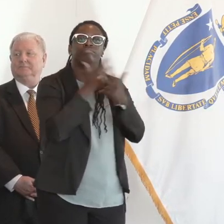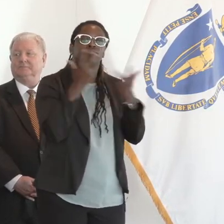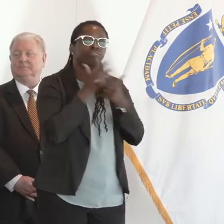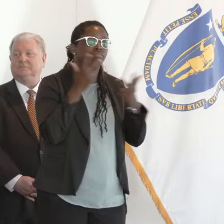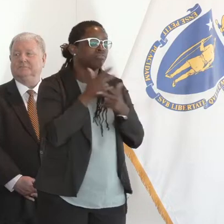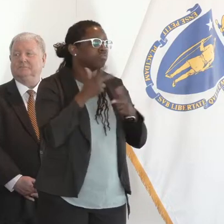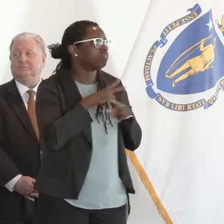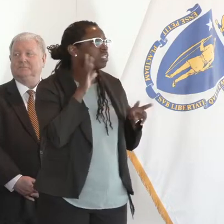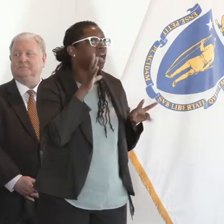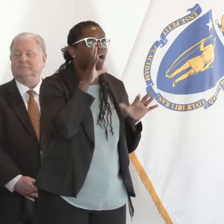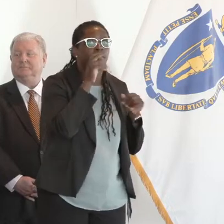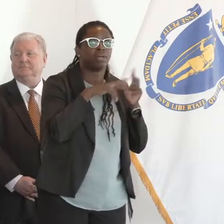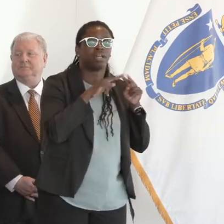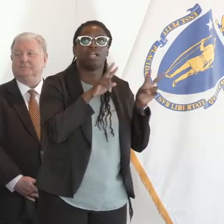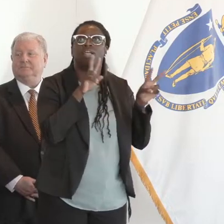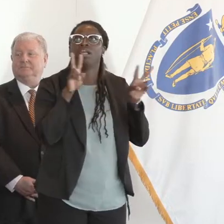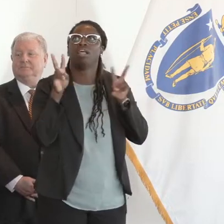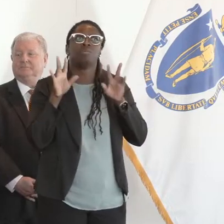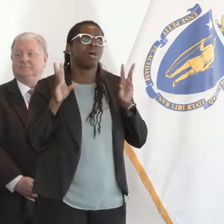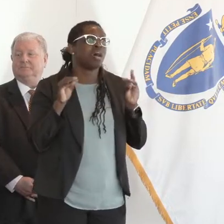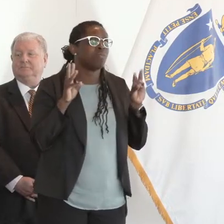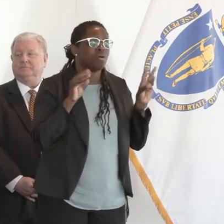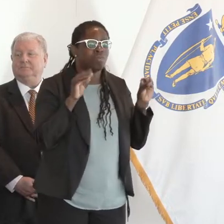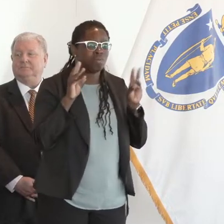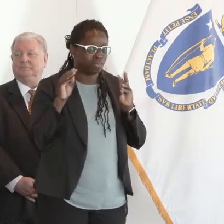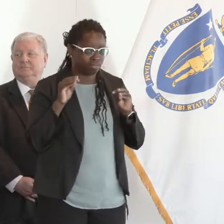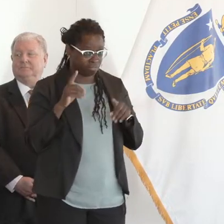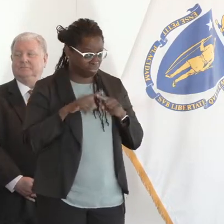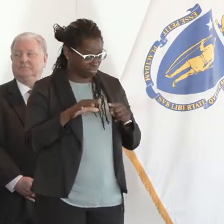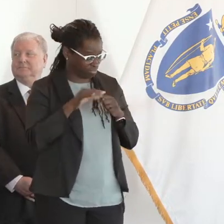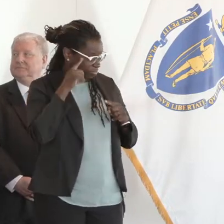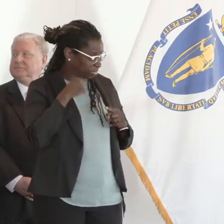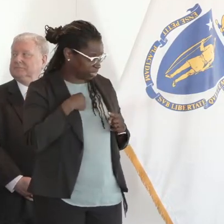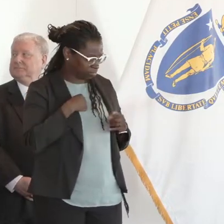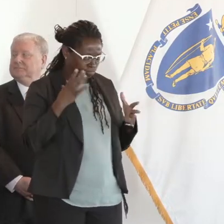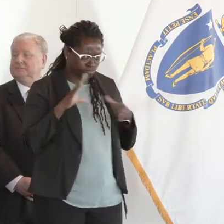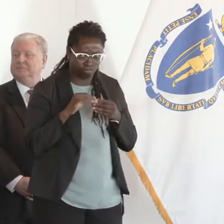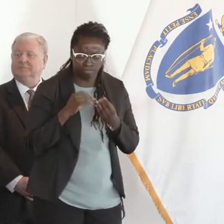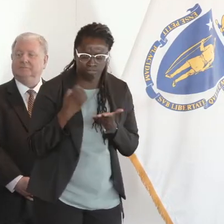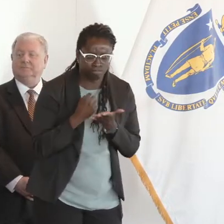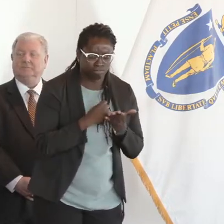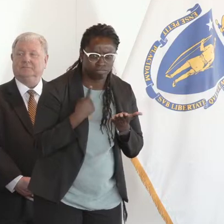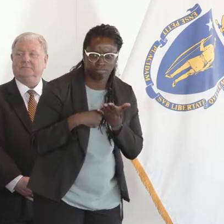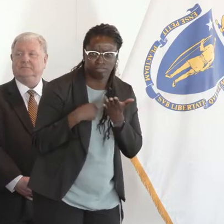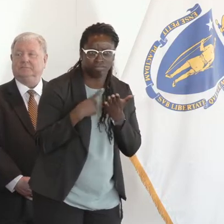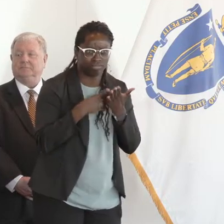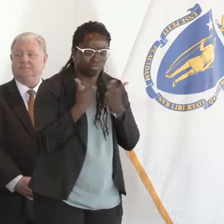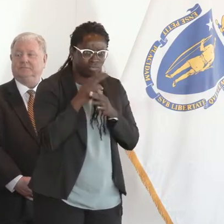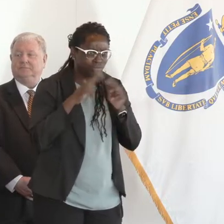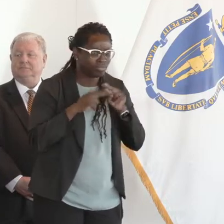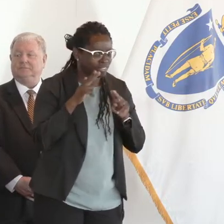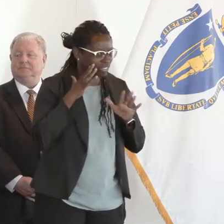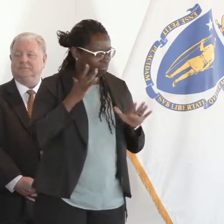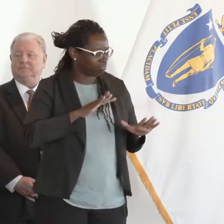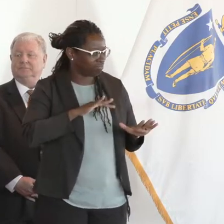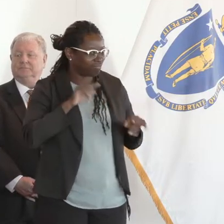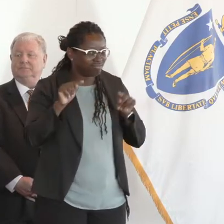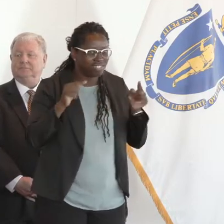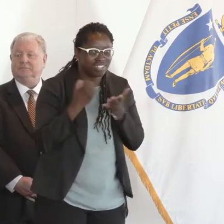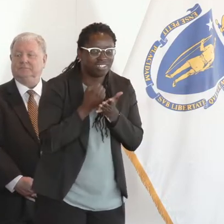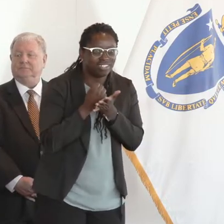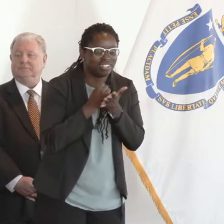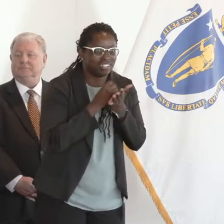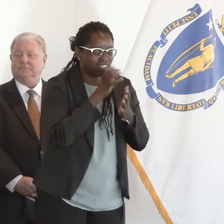it sparks an entree for me to be able to talk about geothermal and try to stuff all of the policy in, because it is also such a striking example